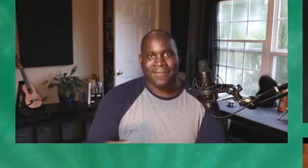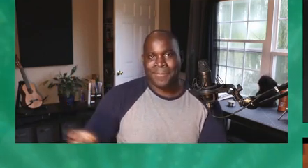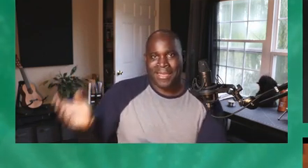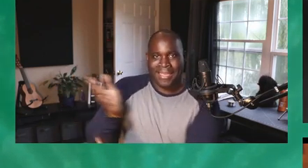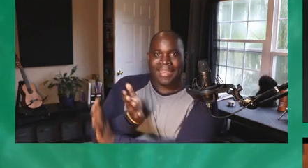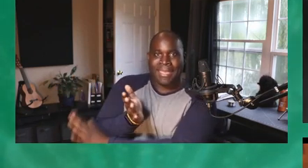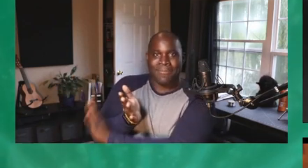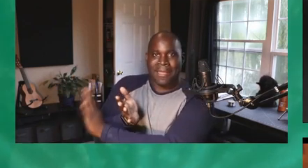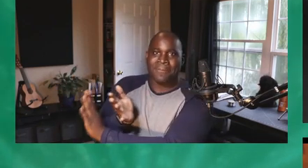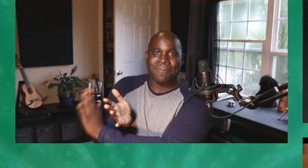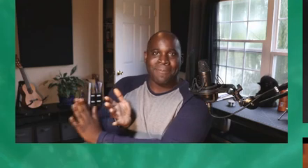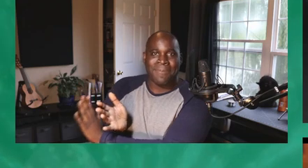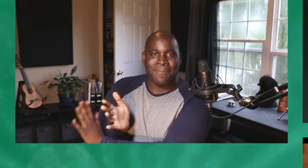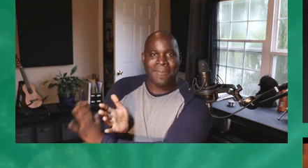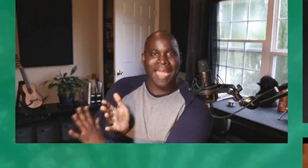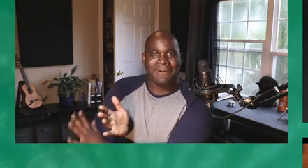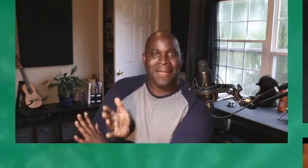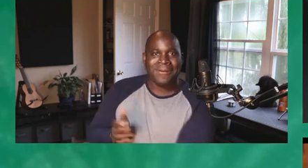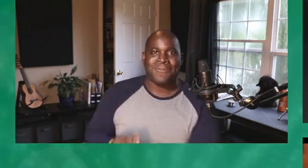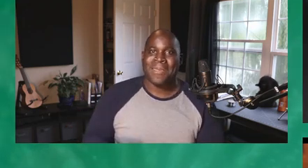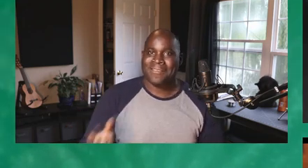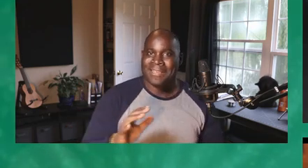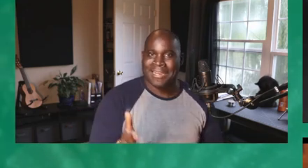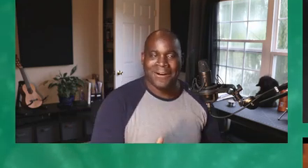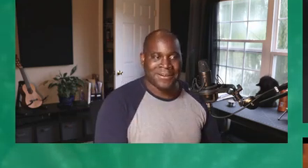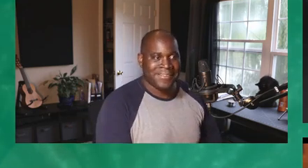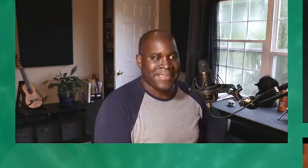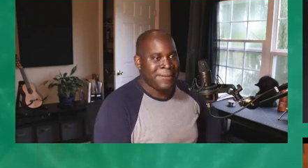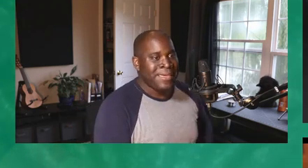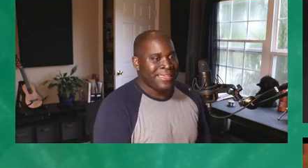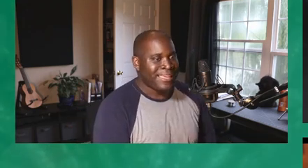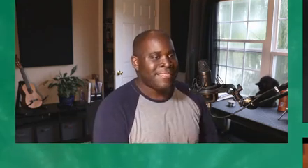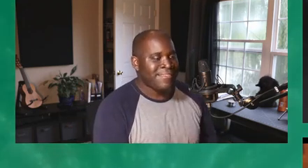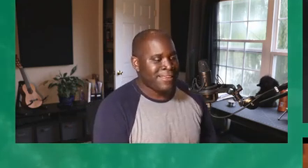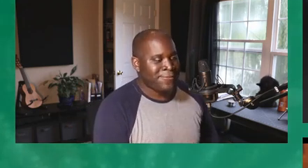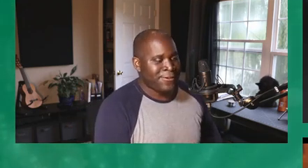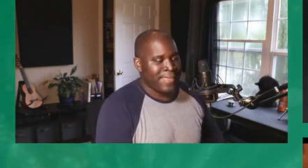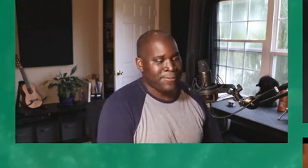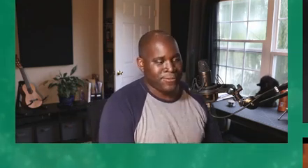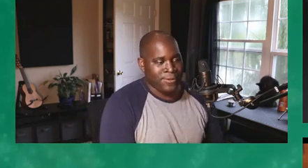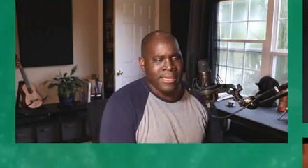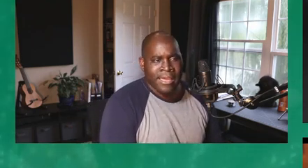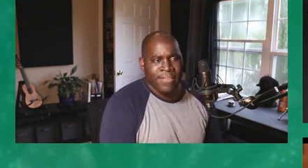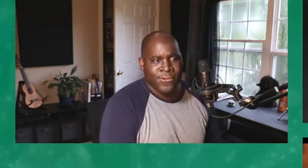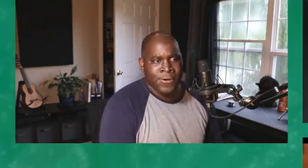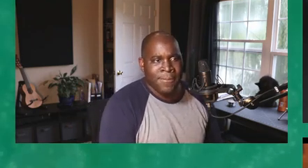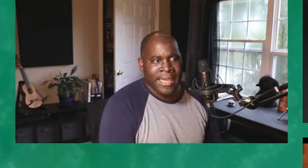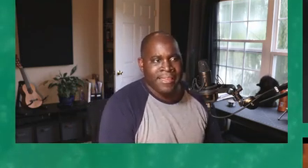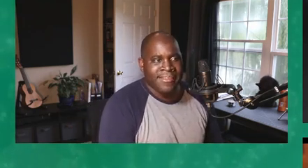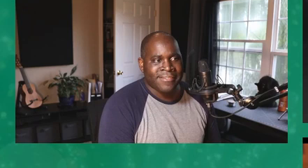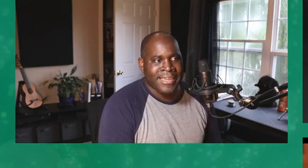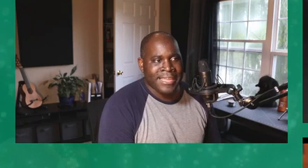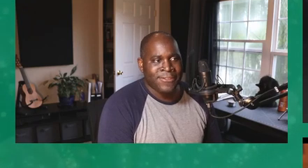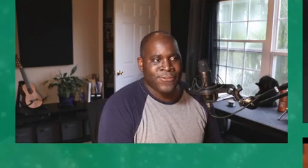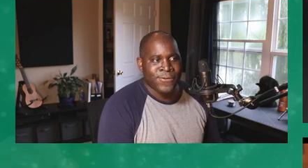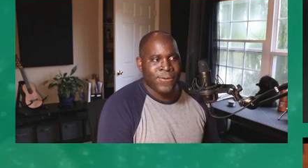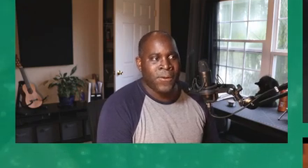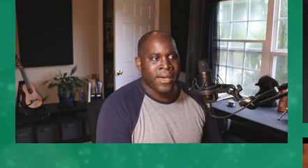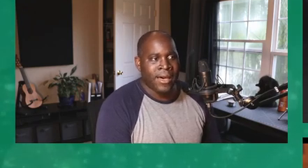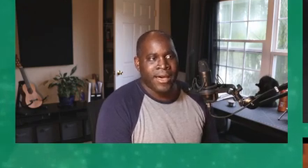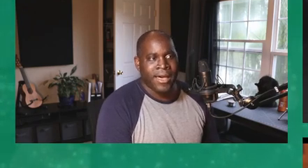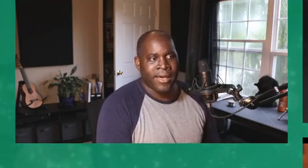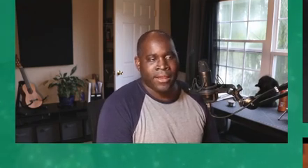brown gloves behind a brown background. It makes it kind of hard to see. Like in this scene, for example, General Amaya is signing